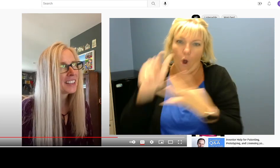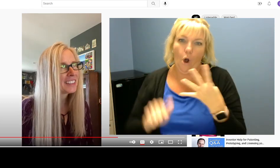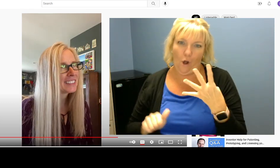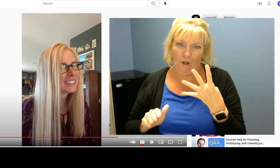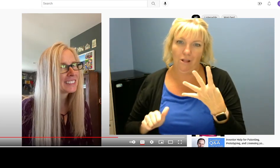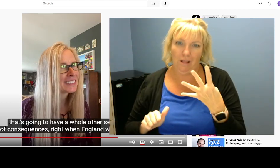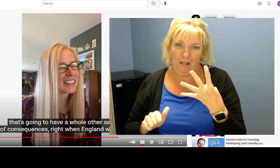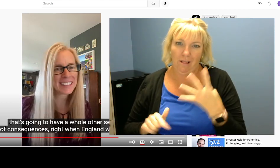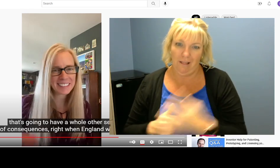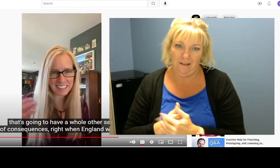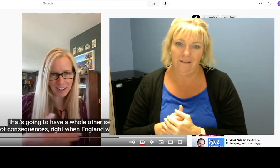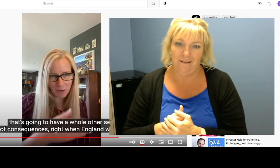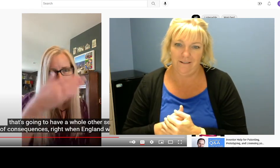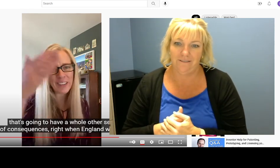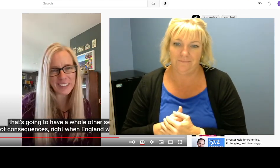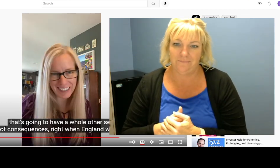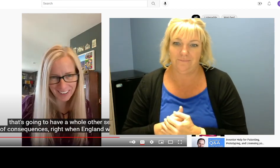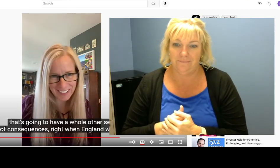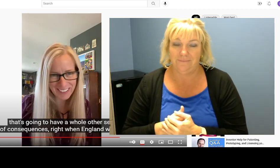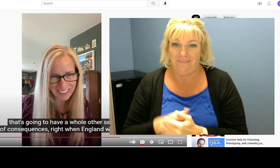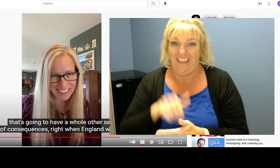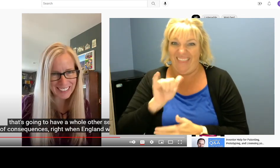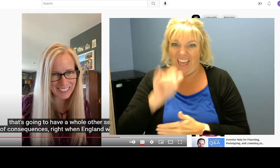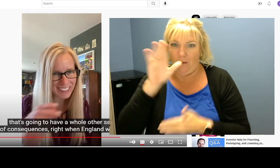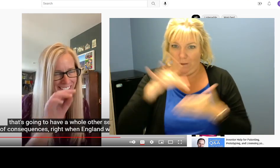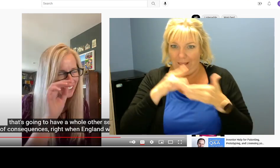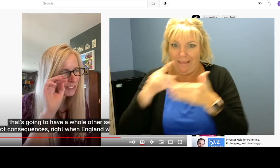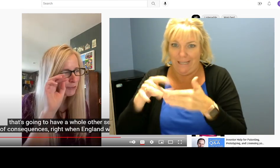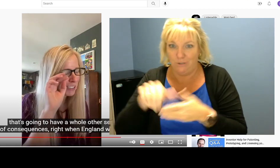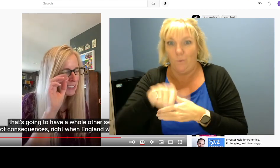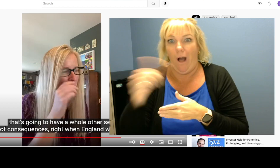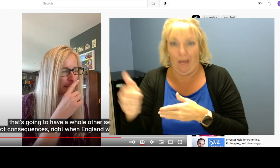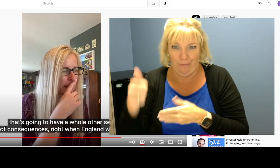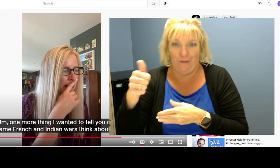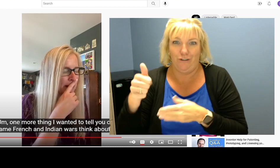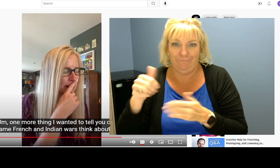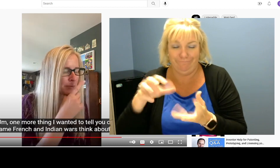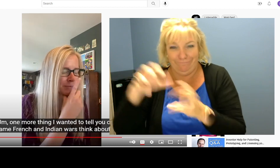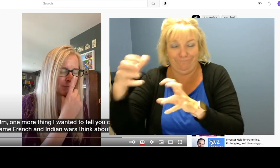And that's gonna have a whole other set of consequences, right, when England wins.